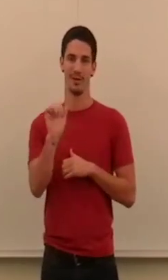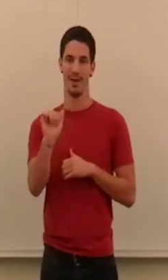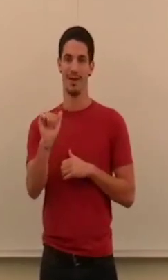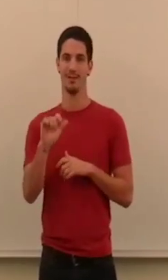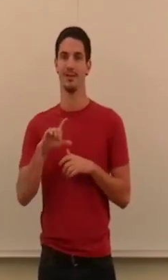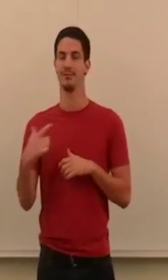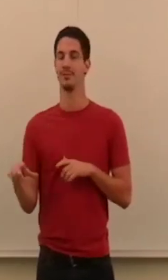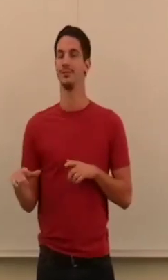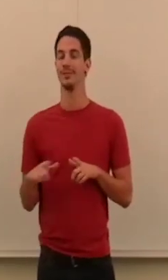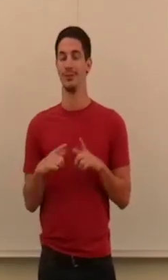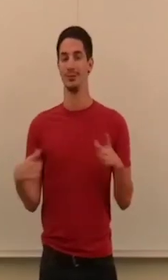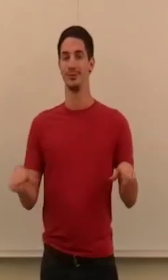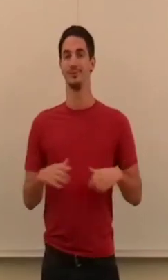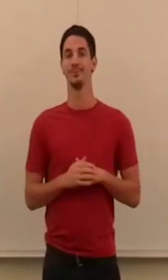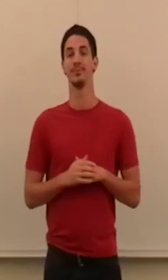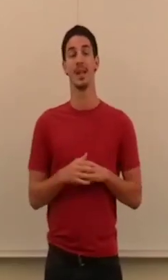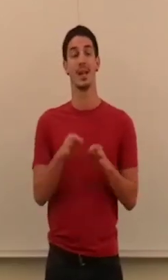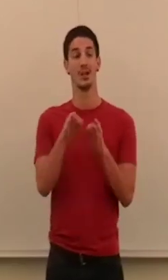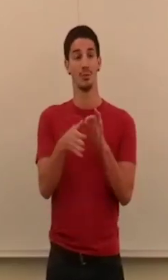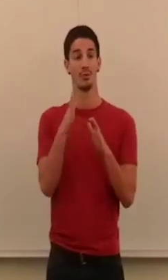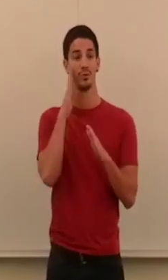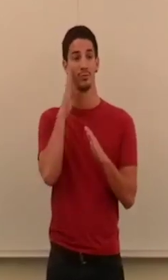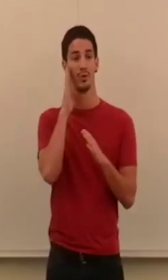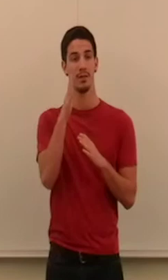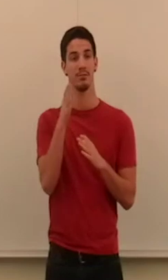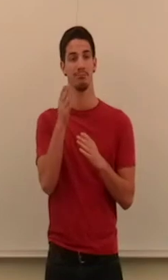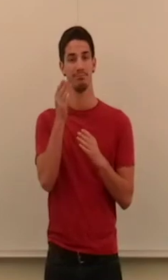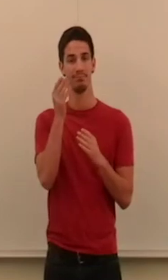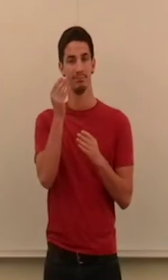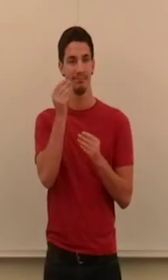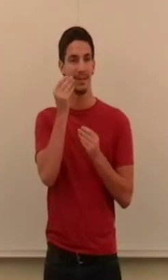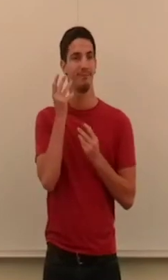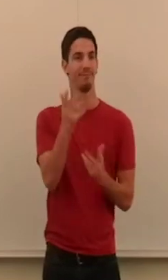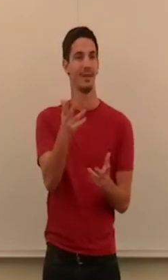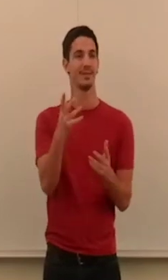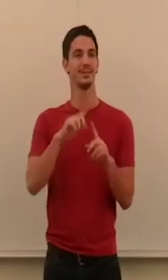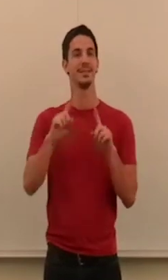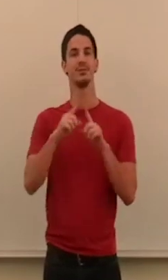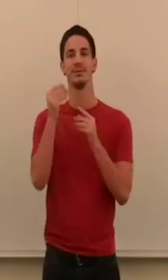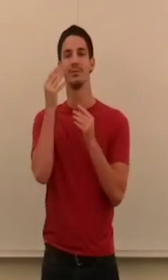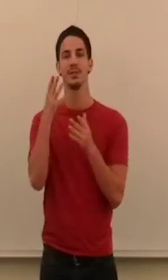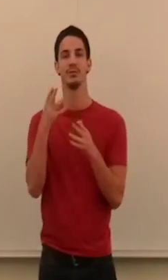Interpreters convey information between two languages, the source language and the target language.